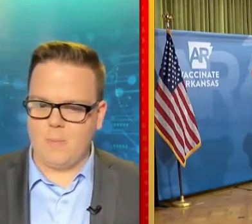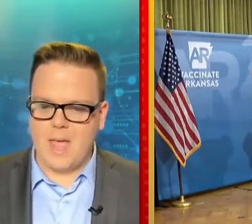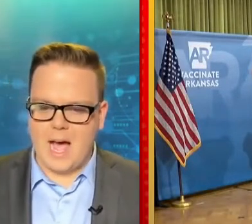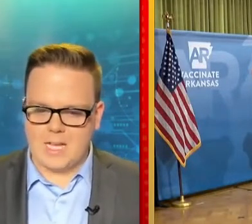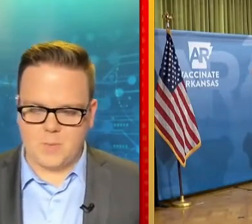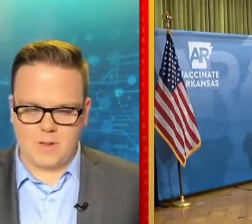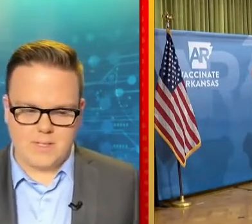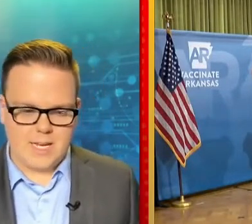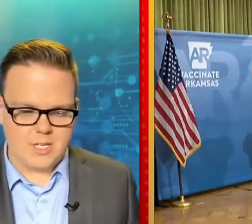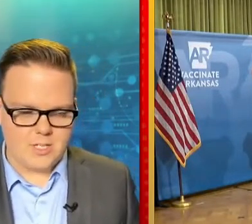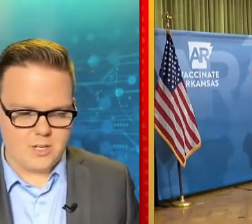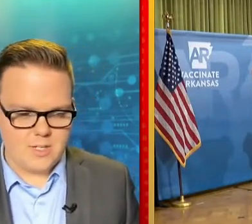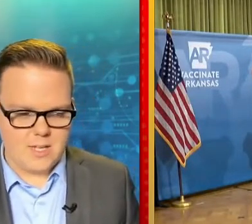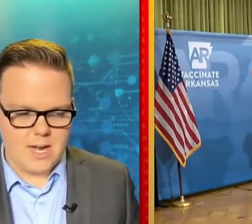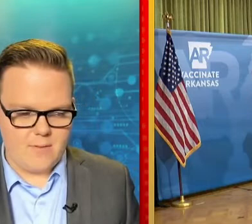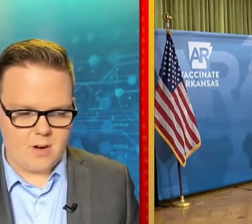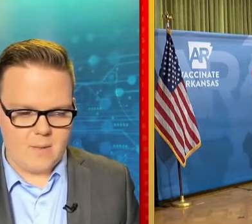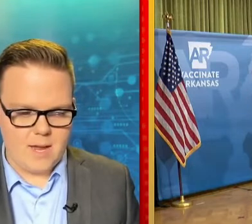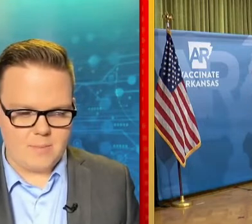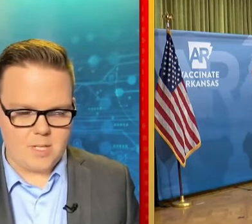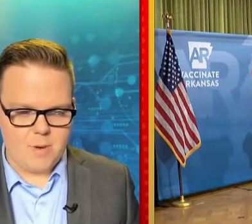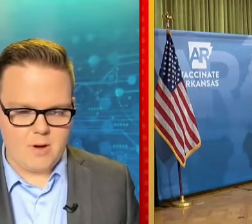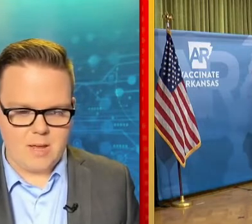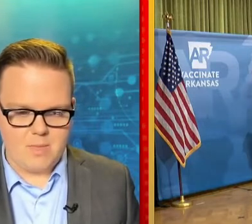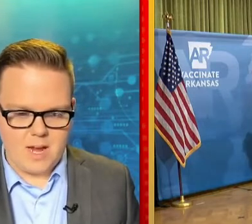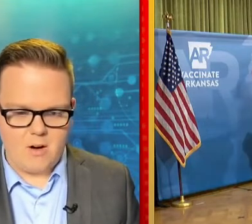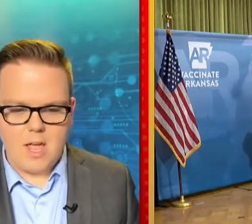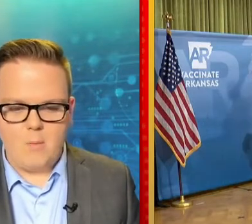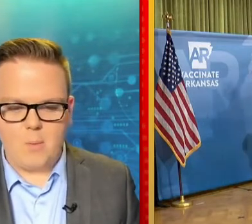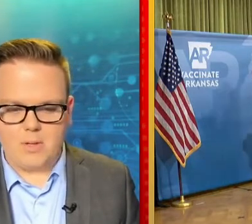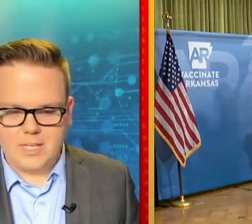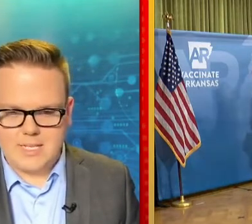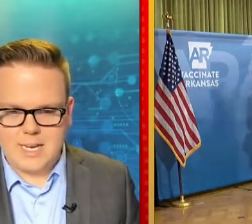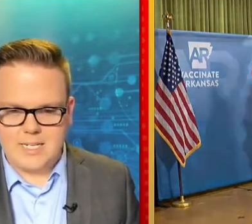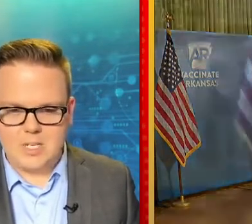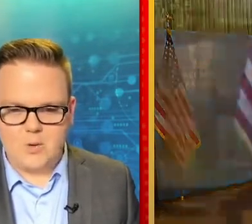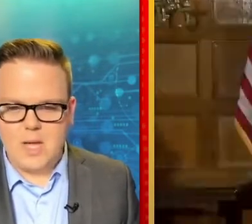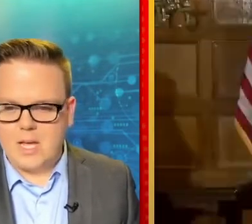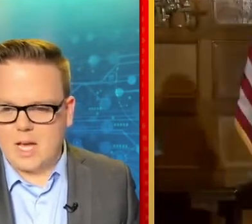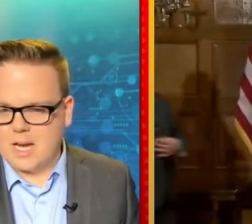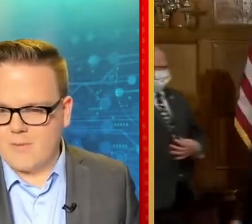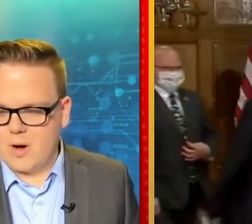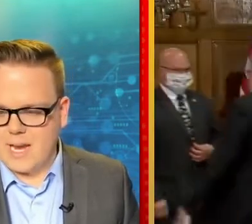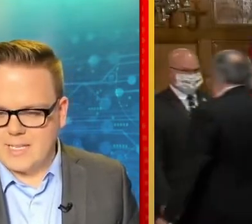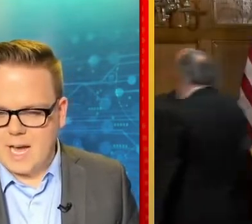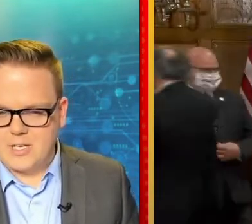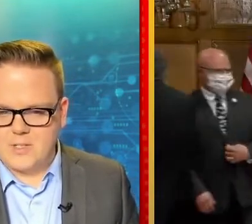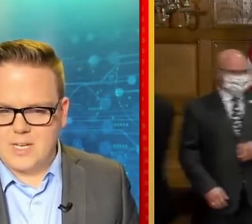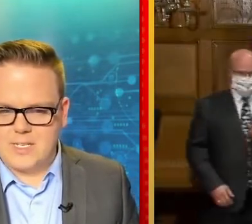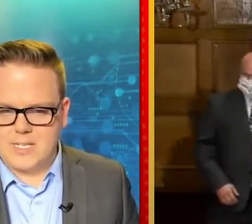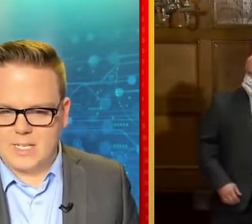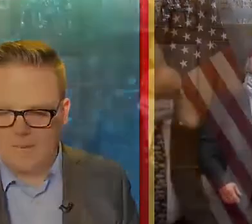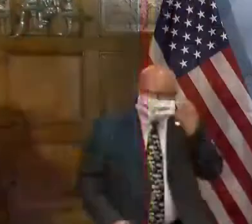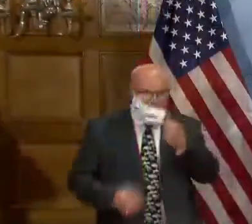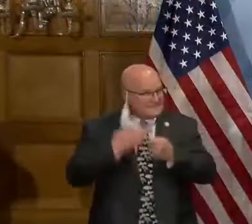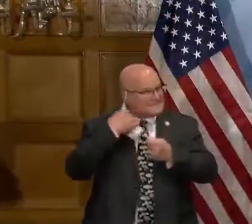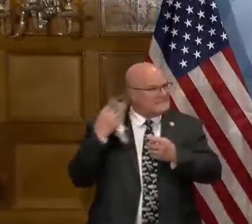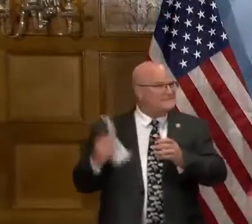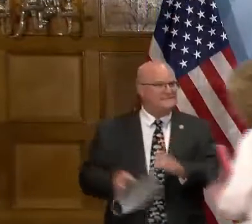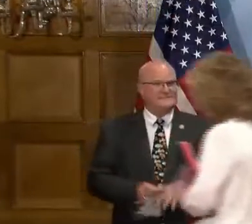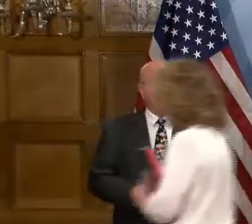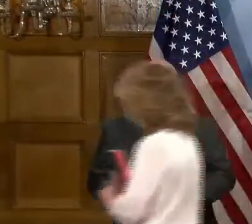additional hospitalizations. And you see the governor coming up to the podium there. We will listen in to Governor Asa Hutchinson as he delivers